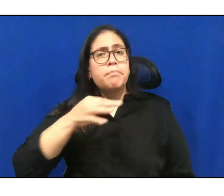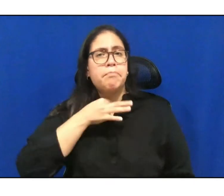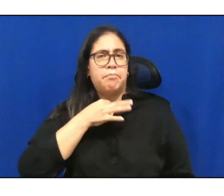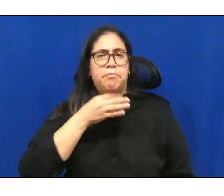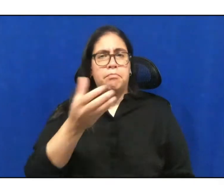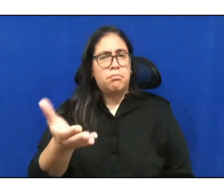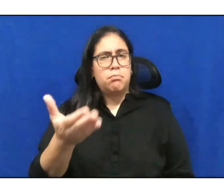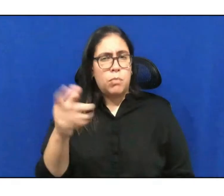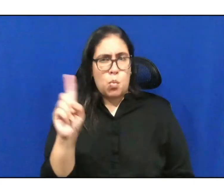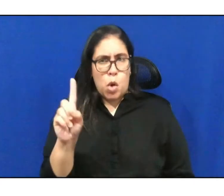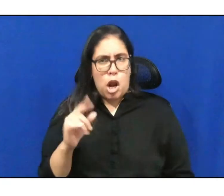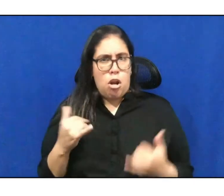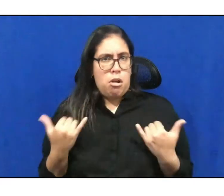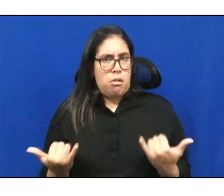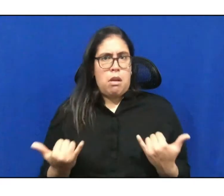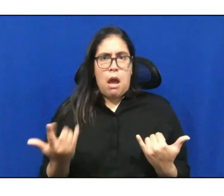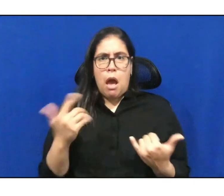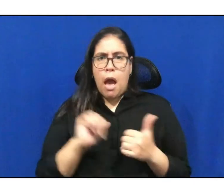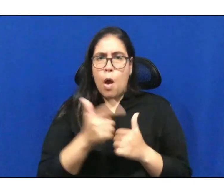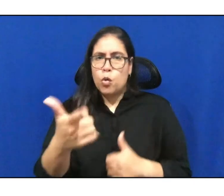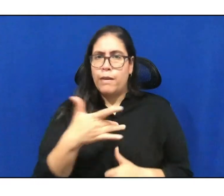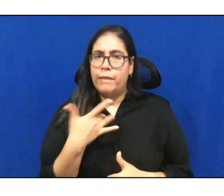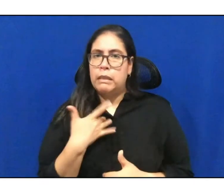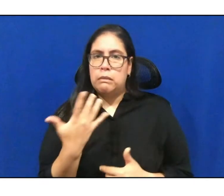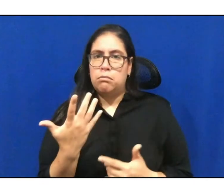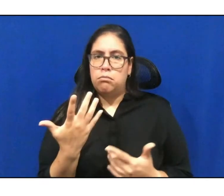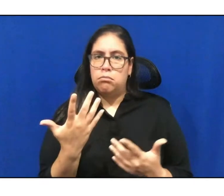would you characterize it?